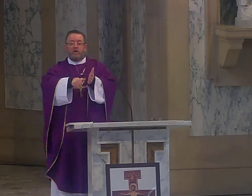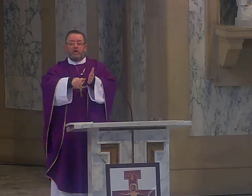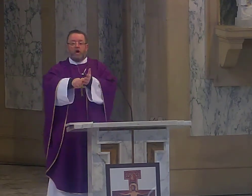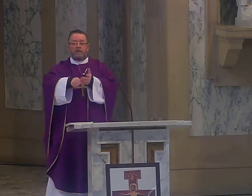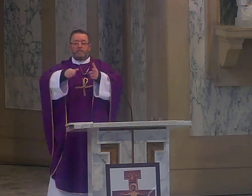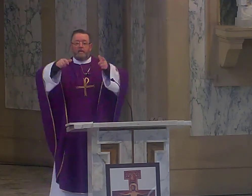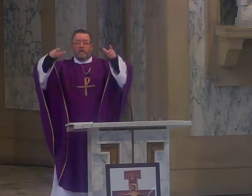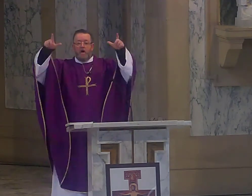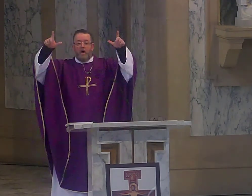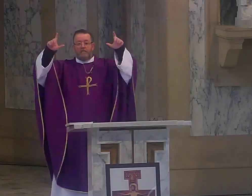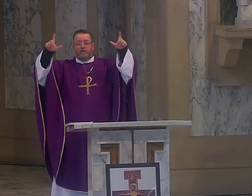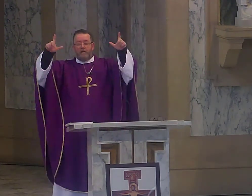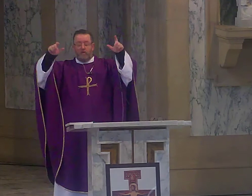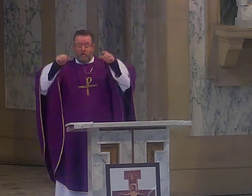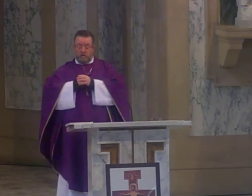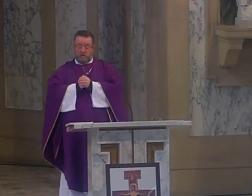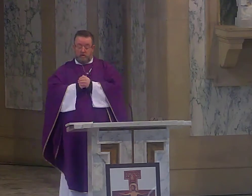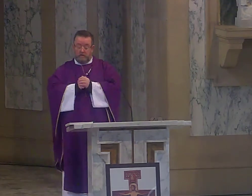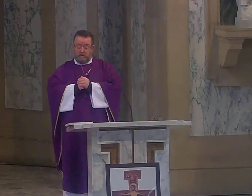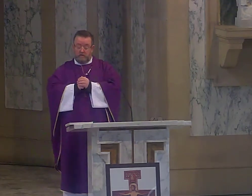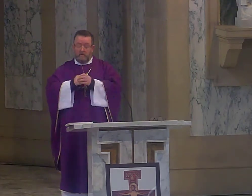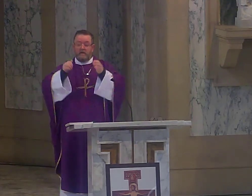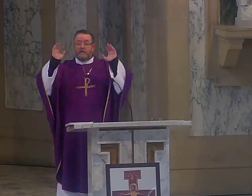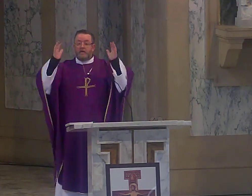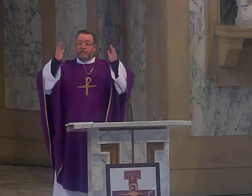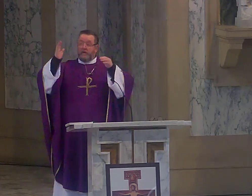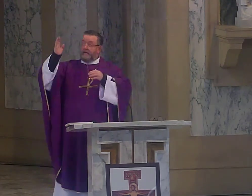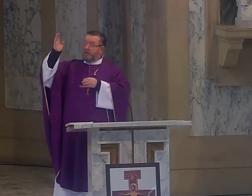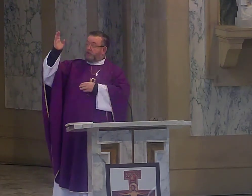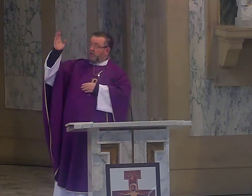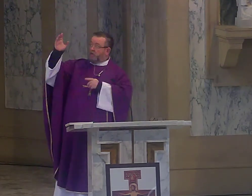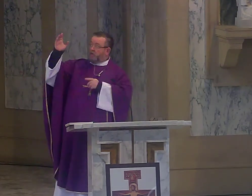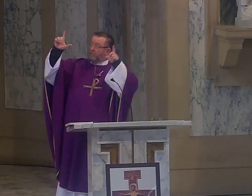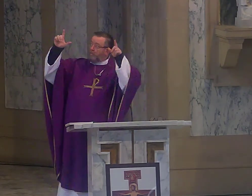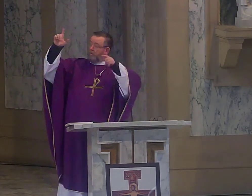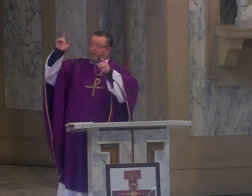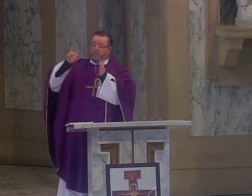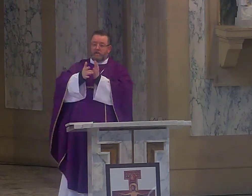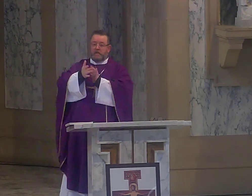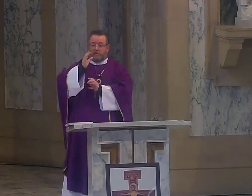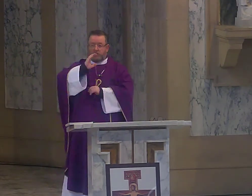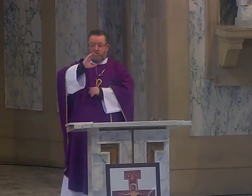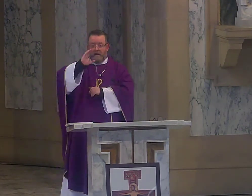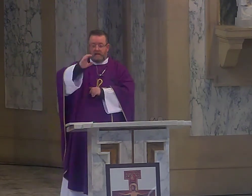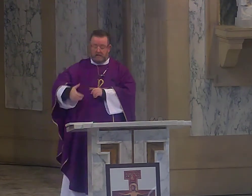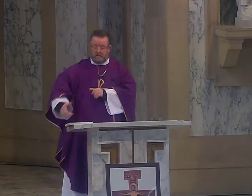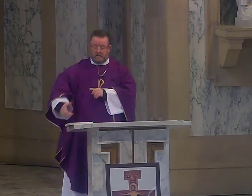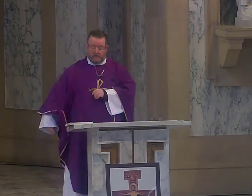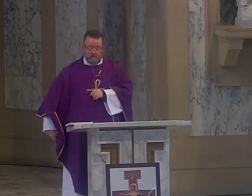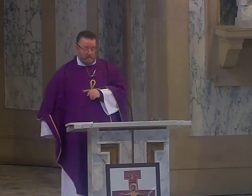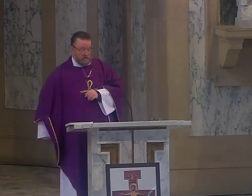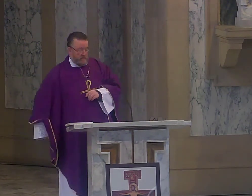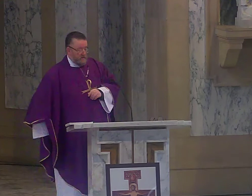the gospel of the lord praise to you lord jesus